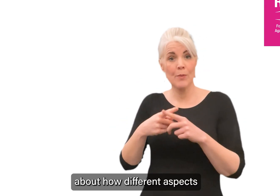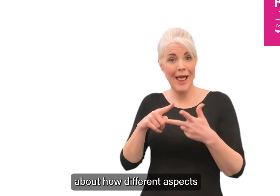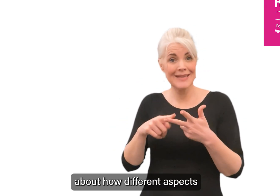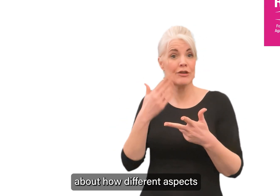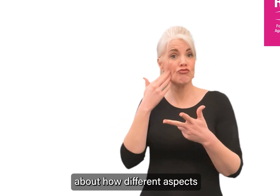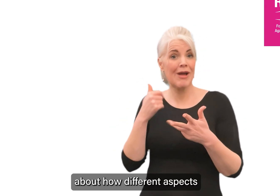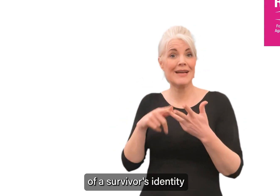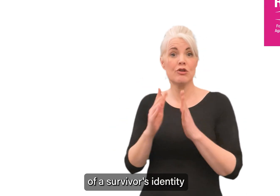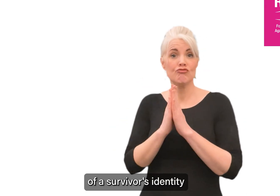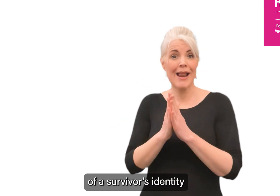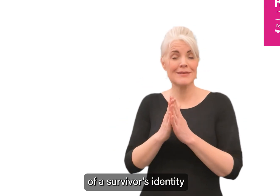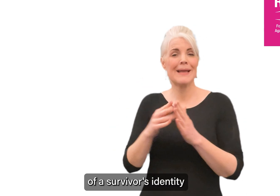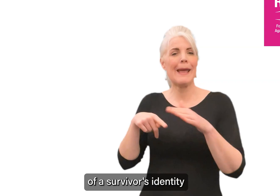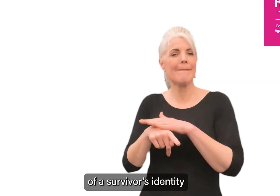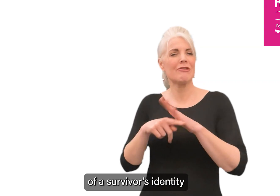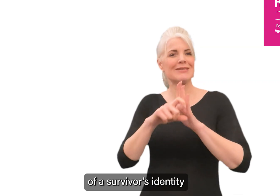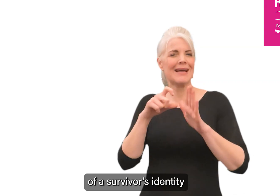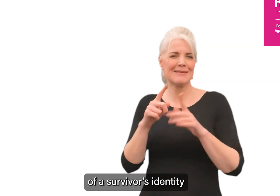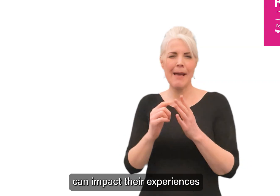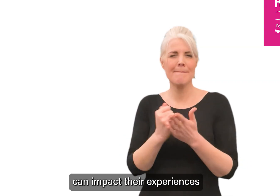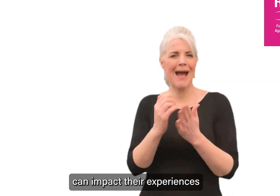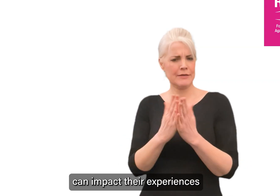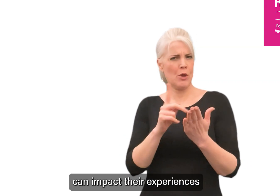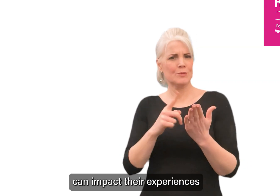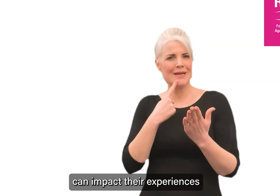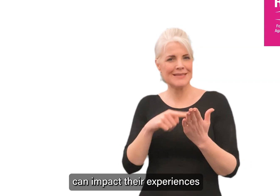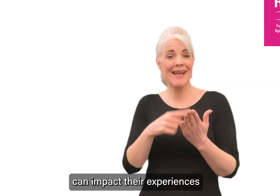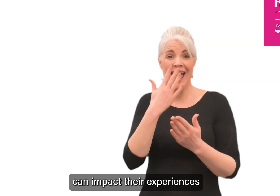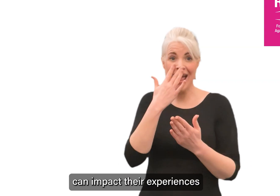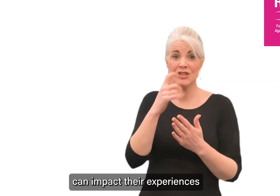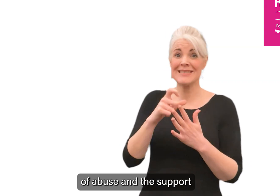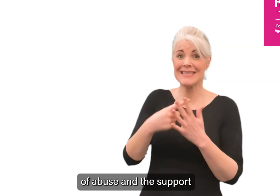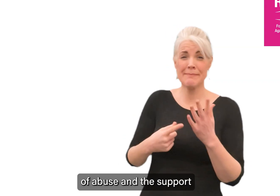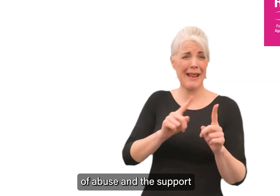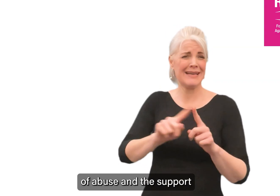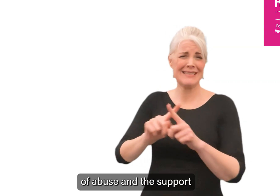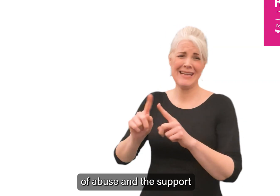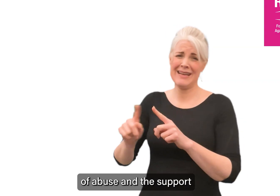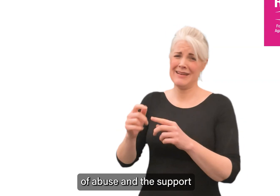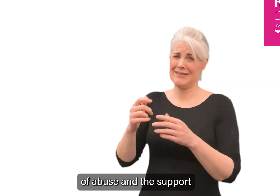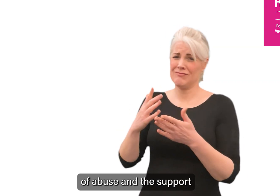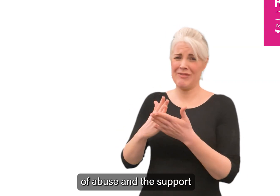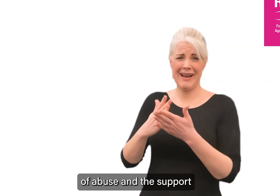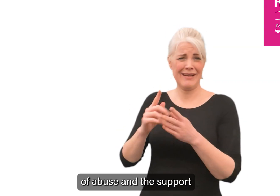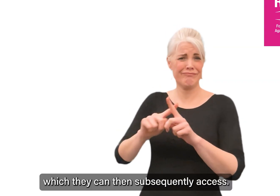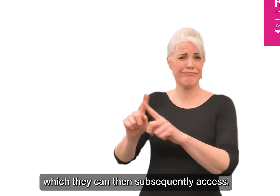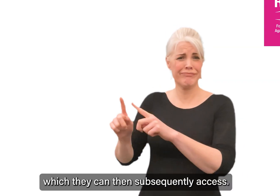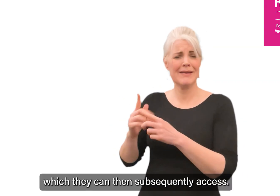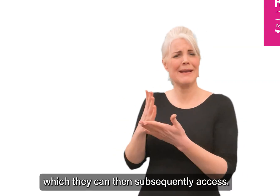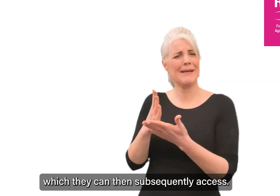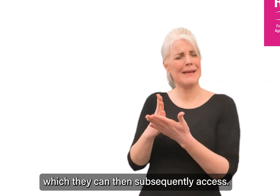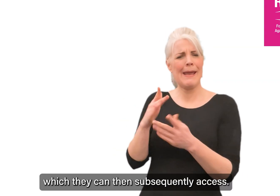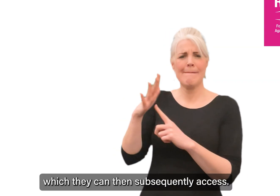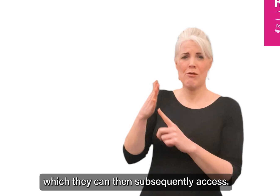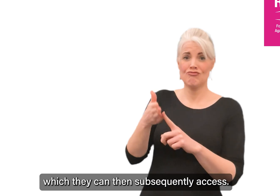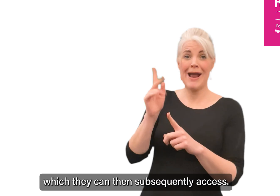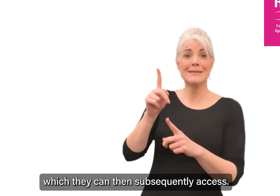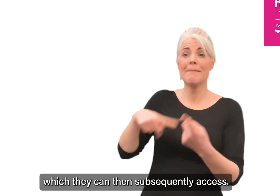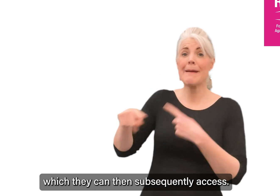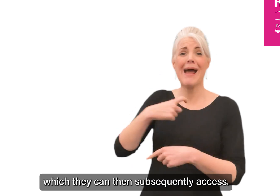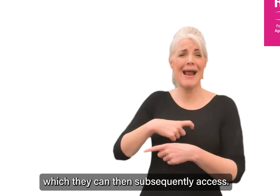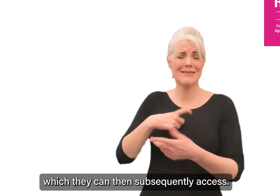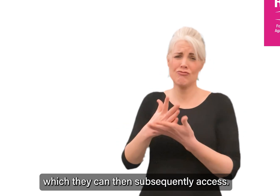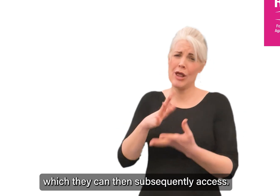how different aspects of a survivor's identity can impact their experiences of abuse and the support which they can then